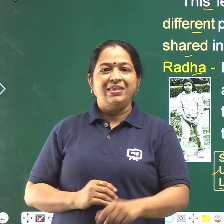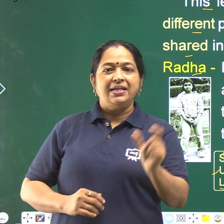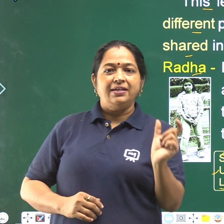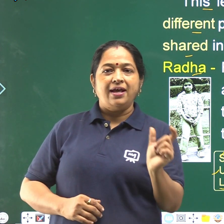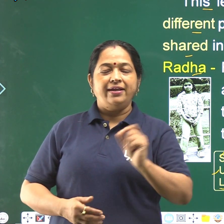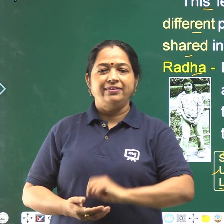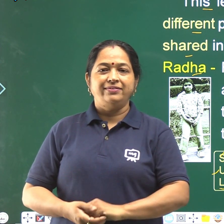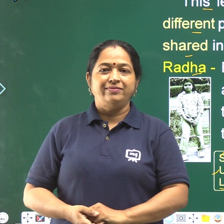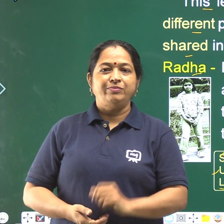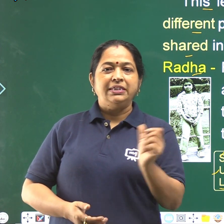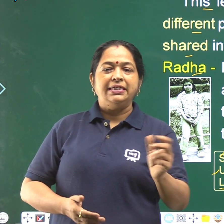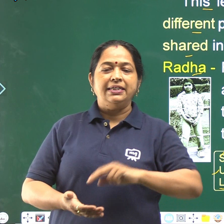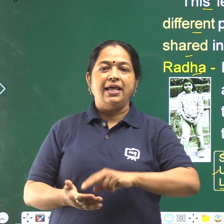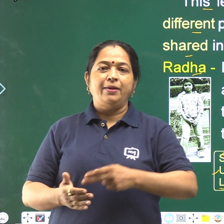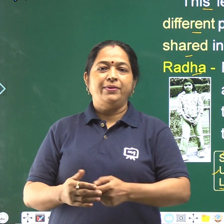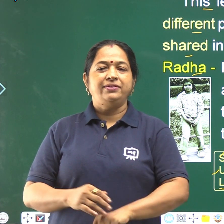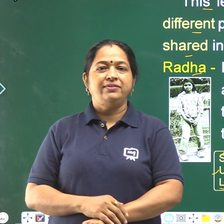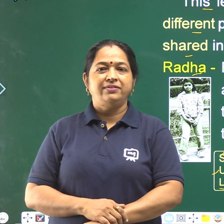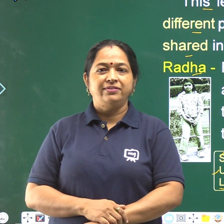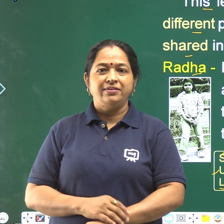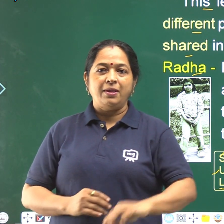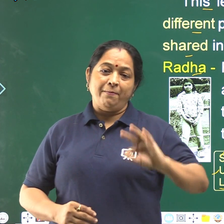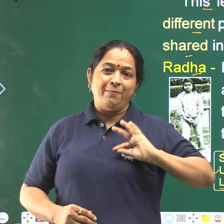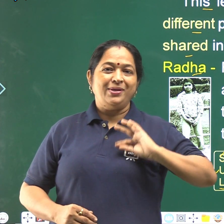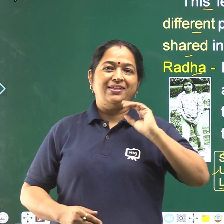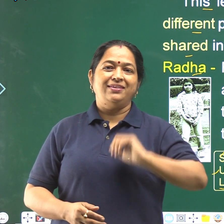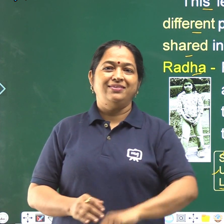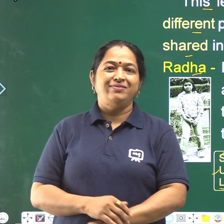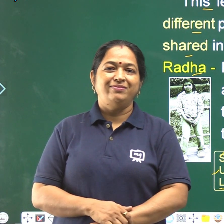Like. Like means pasand.